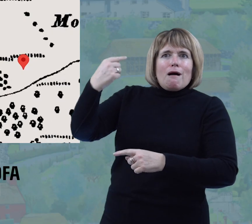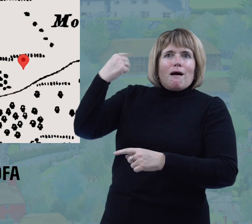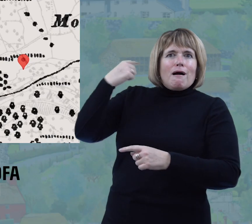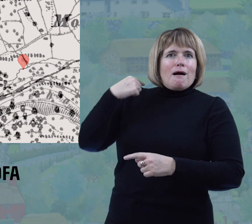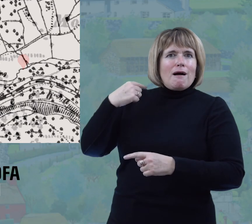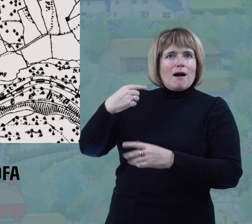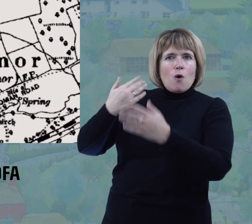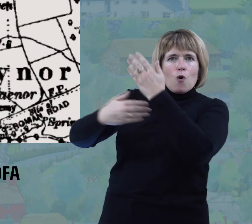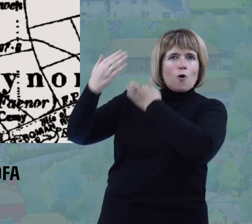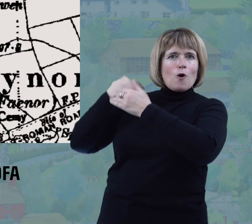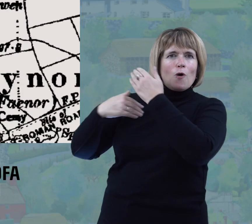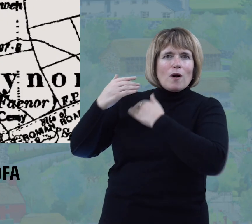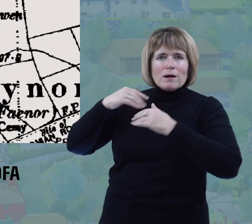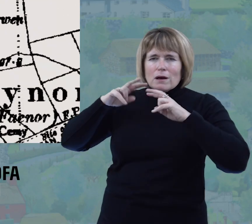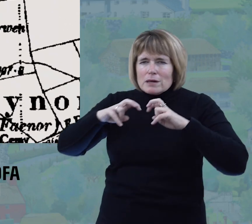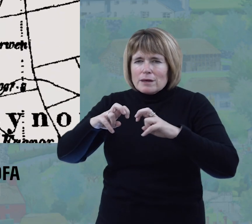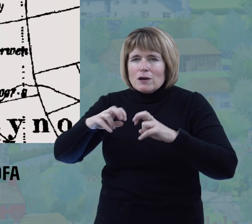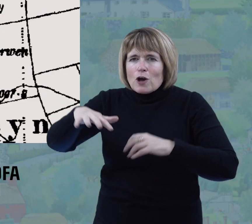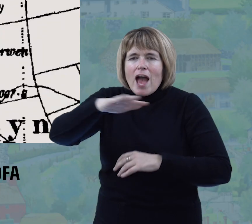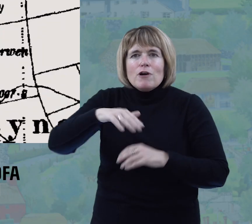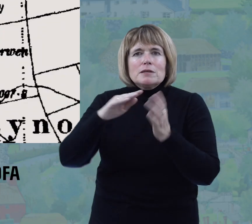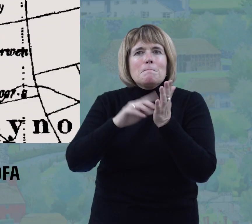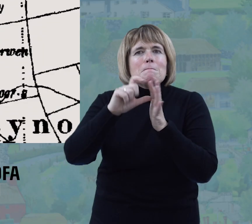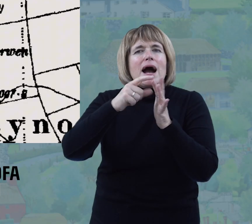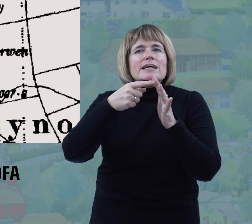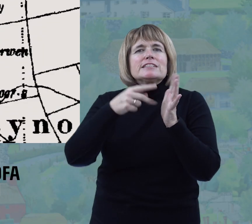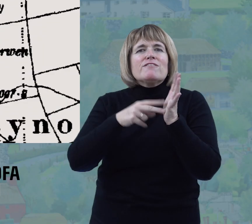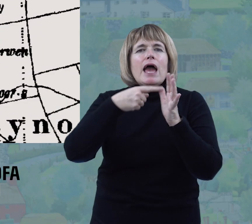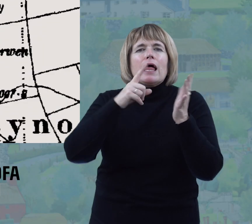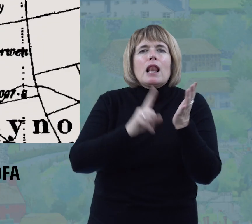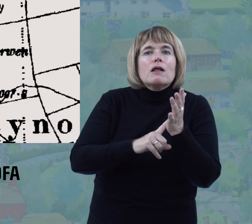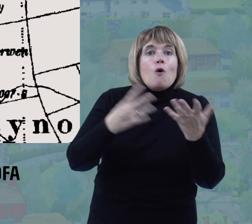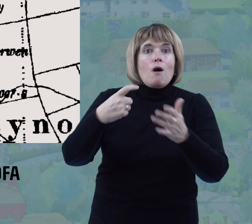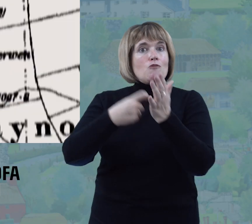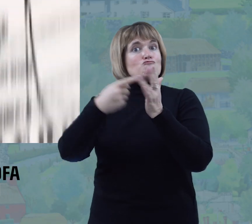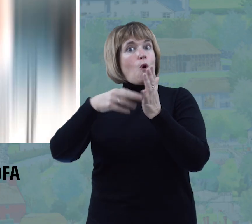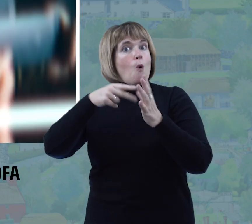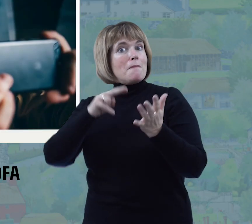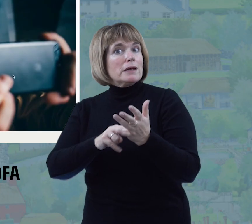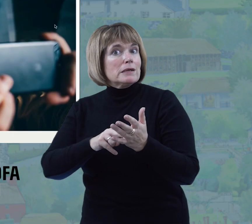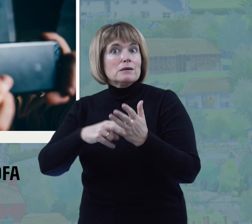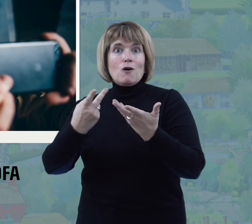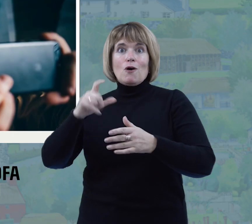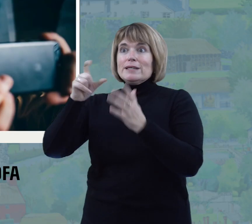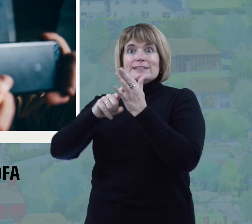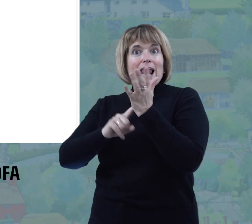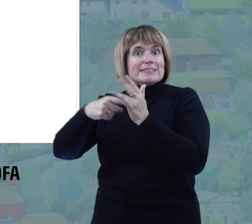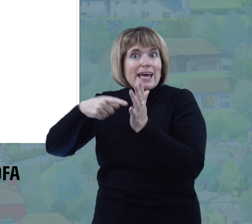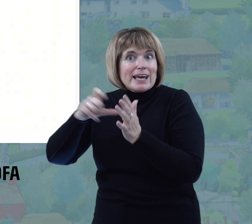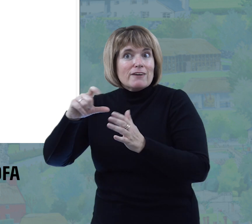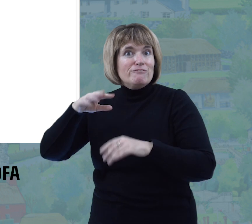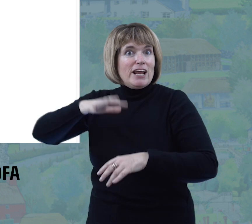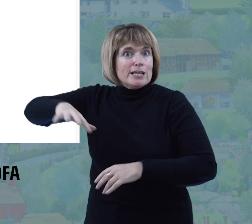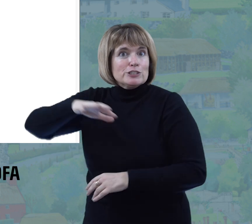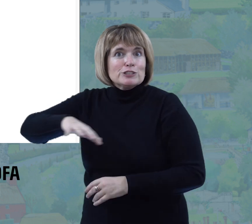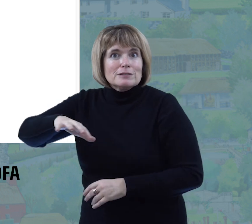try and get further back in time. Maybe your area had a medieval castle, or a Roman fort, or a Celtic village. Always remember